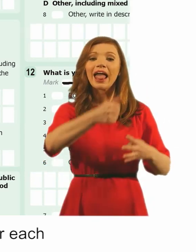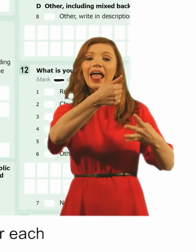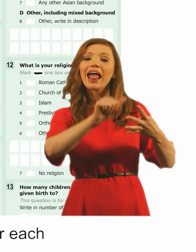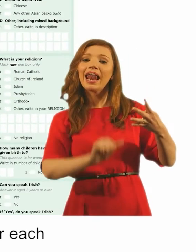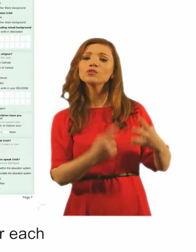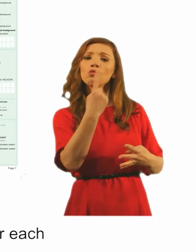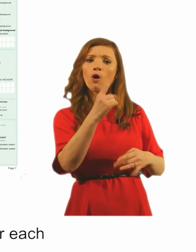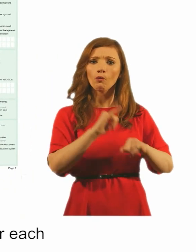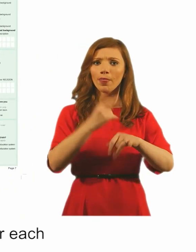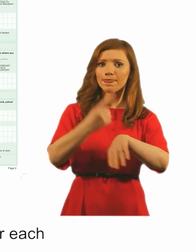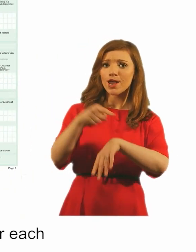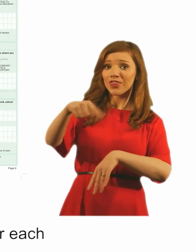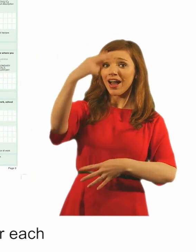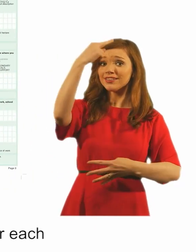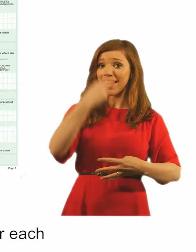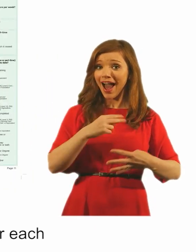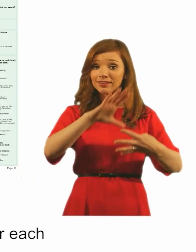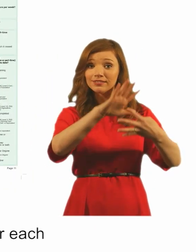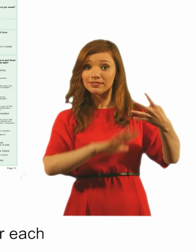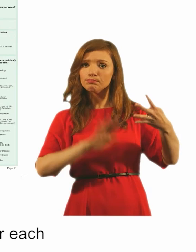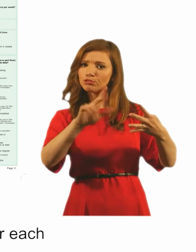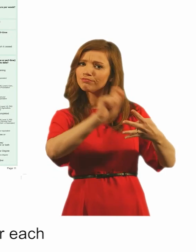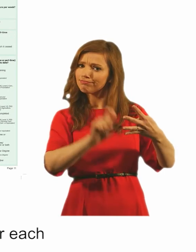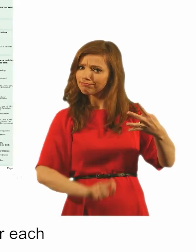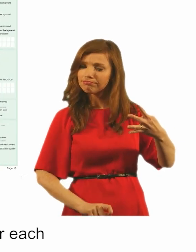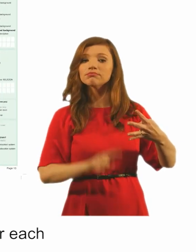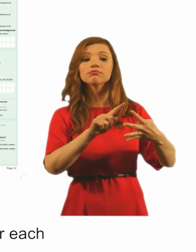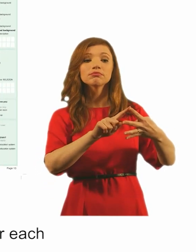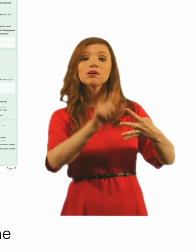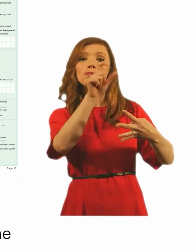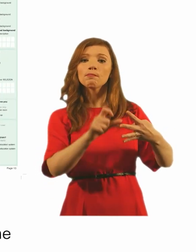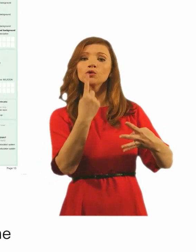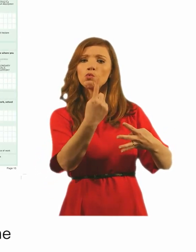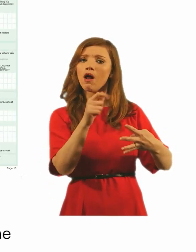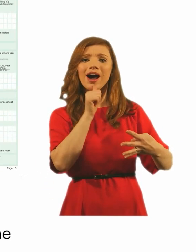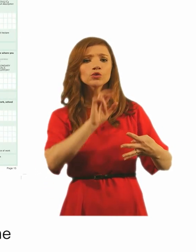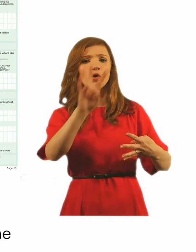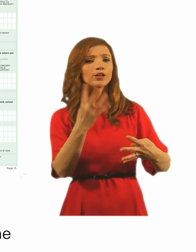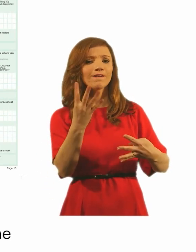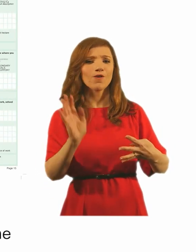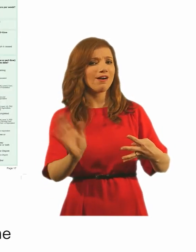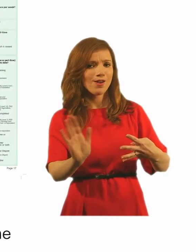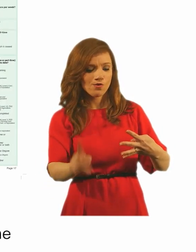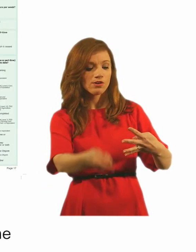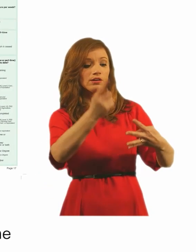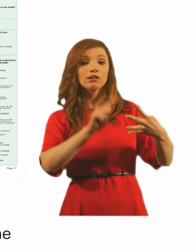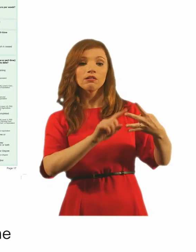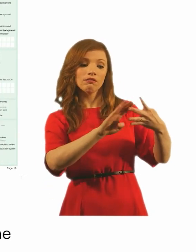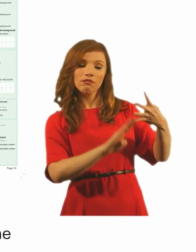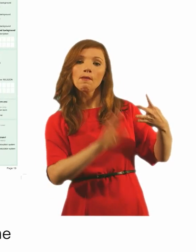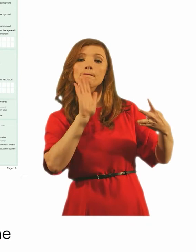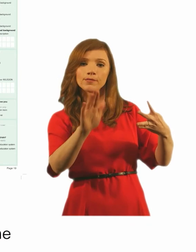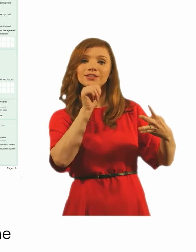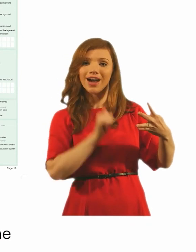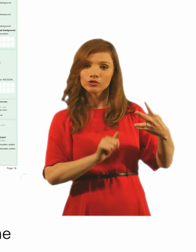Continue filling out the person questions for each person listed as present on page 3, each time giving the relationship to the persons on the